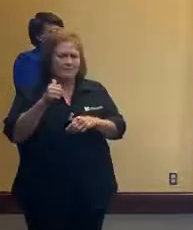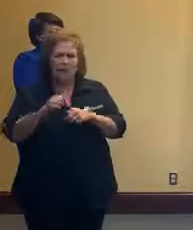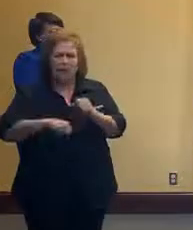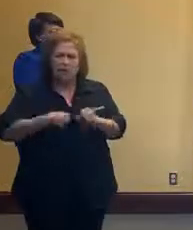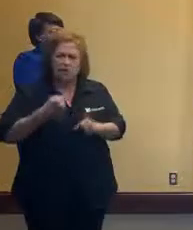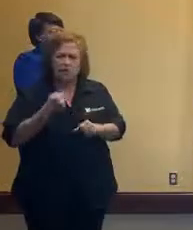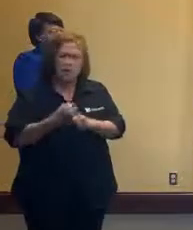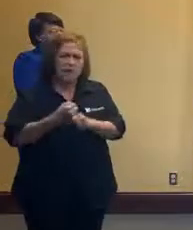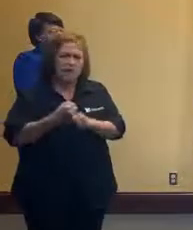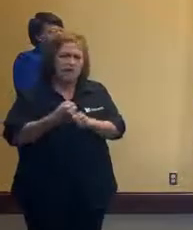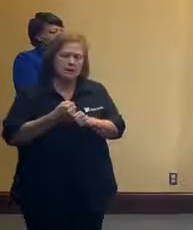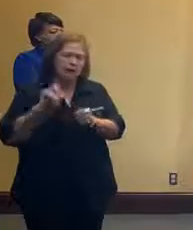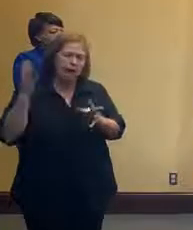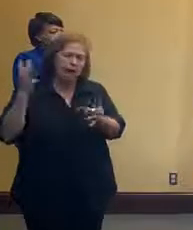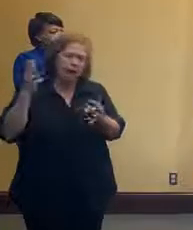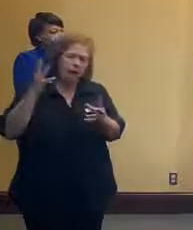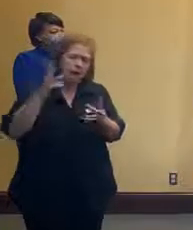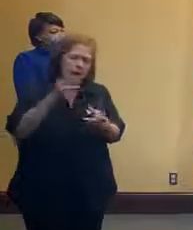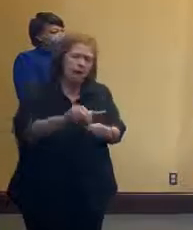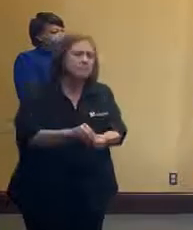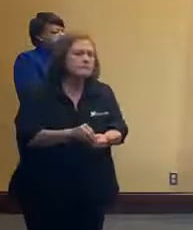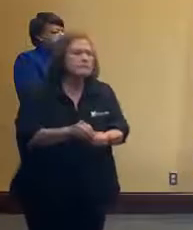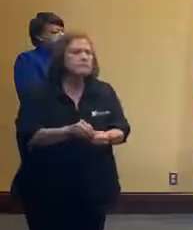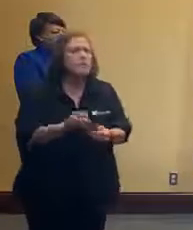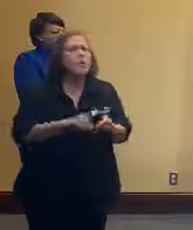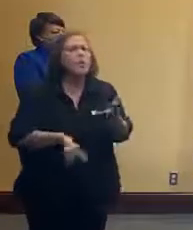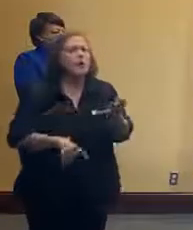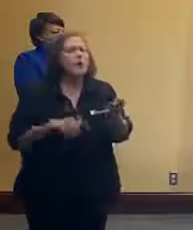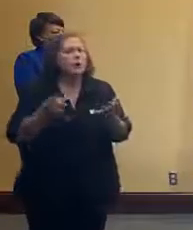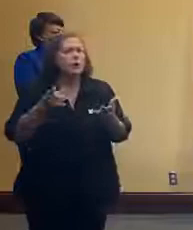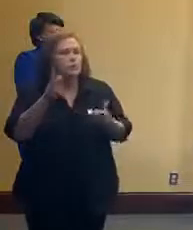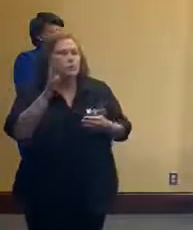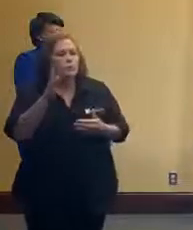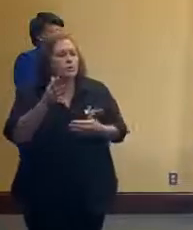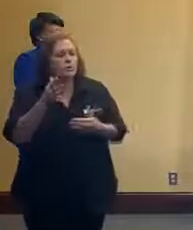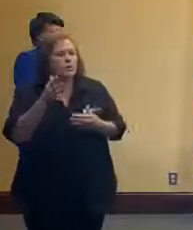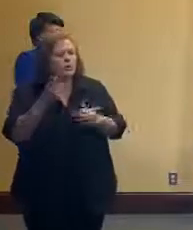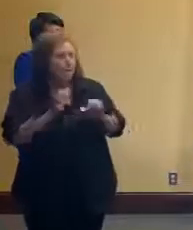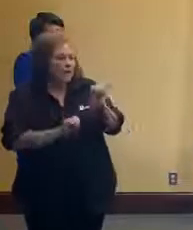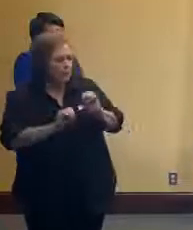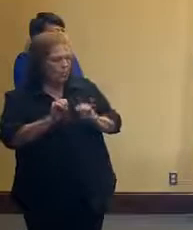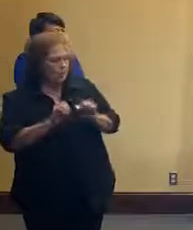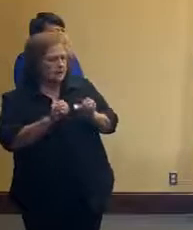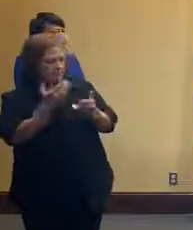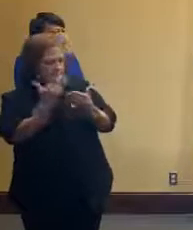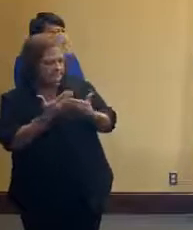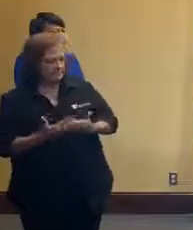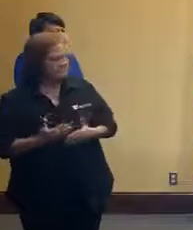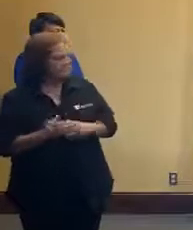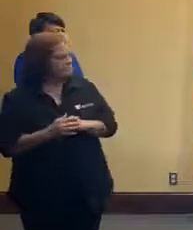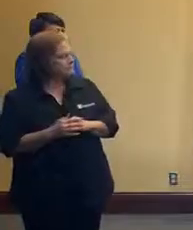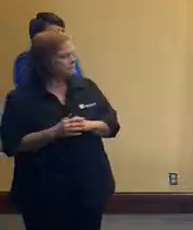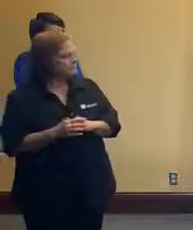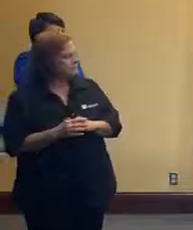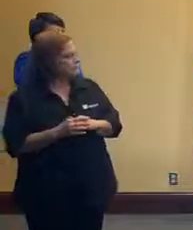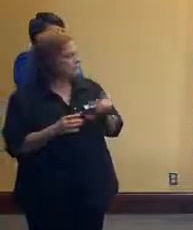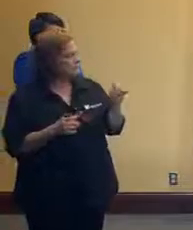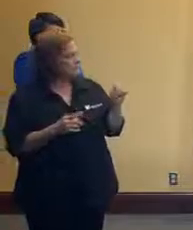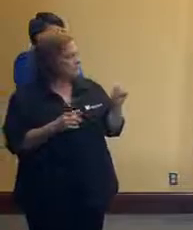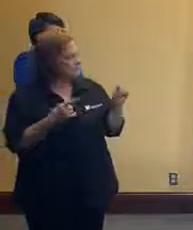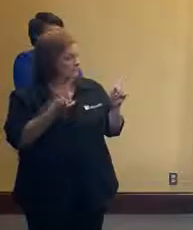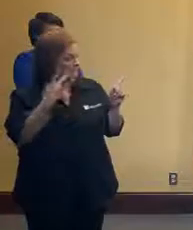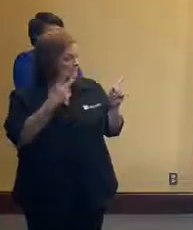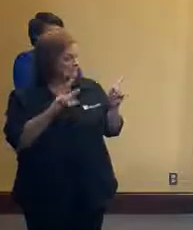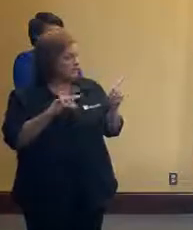look at your past to really determine what you're going to be evaluating. What this particular slide demonstrates is you look